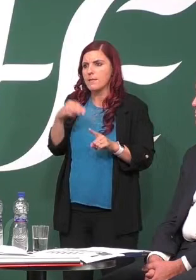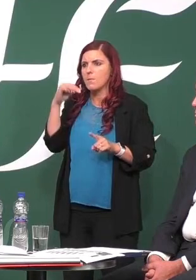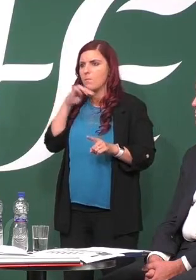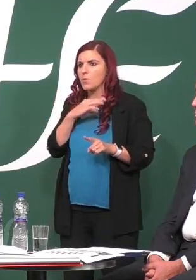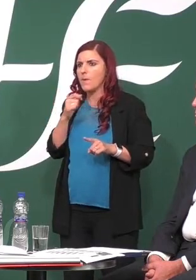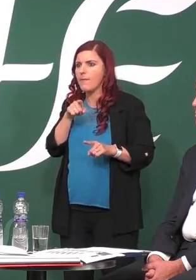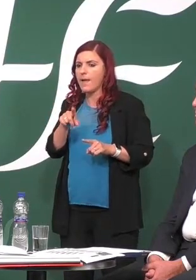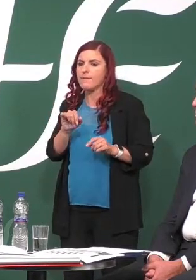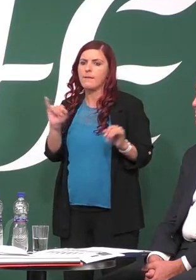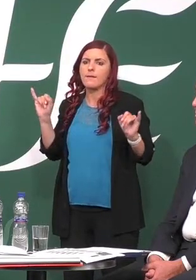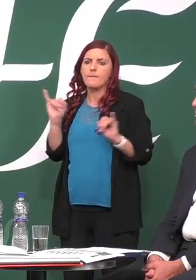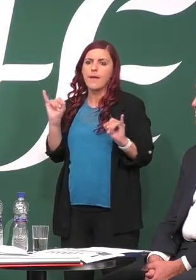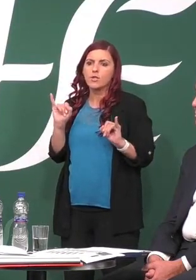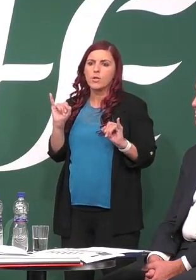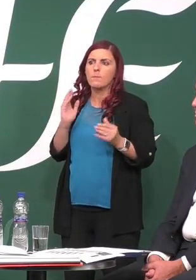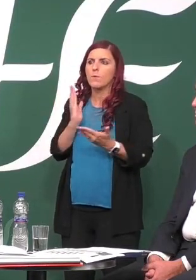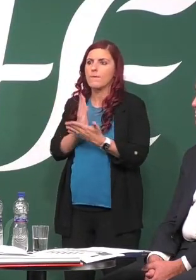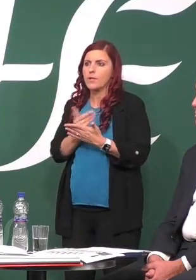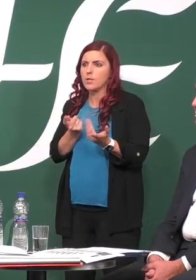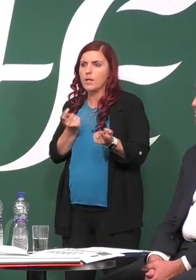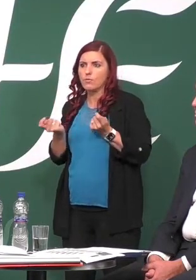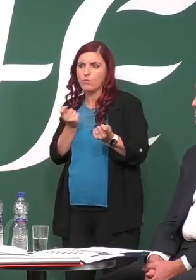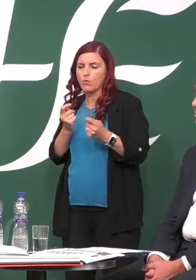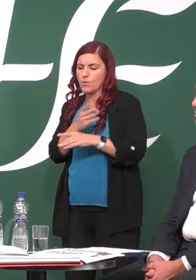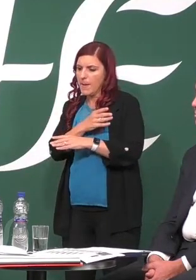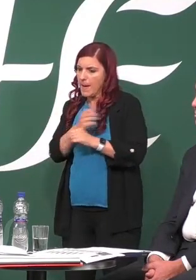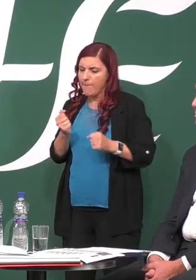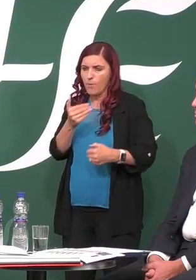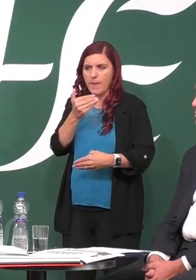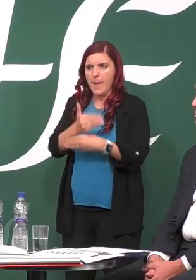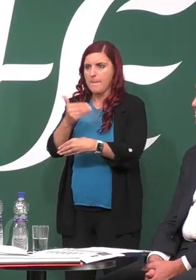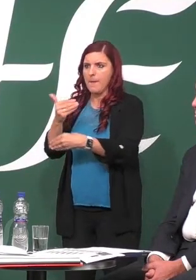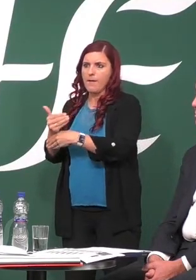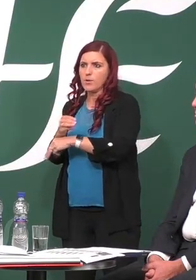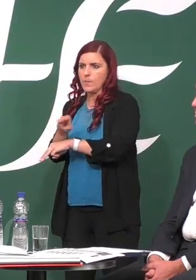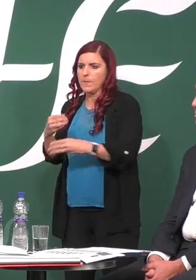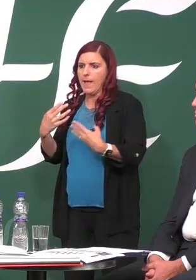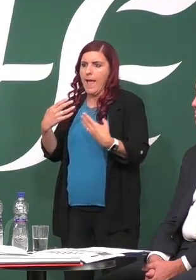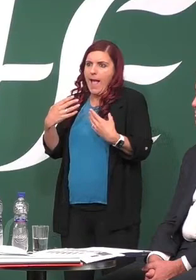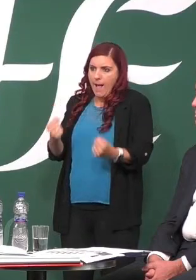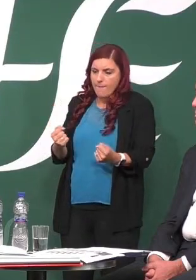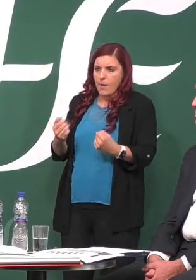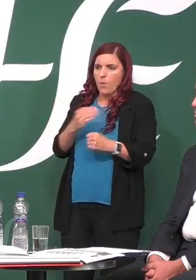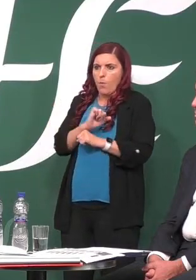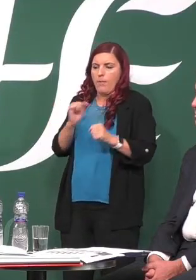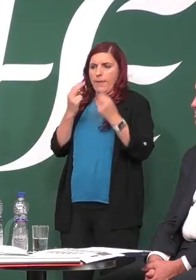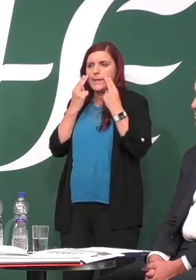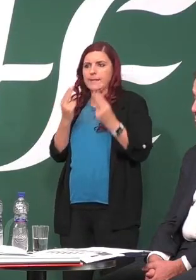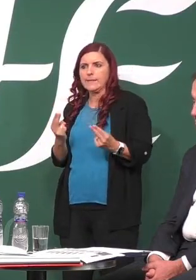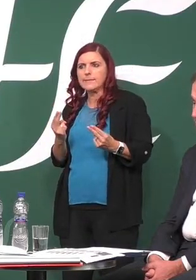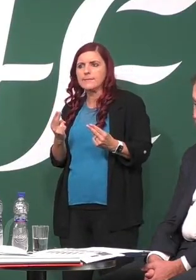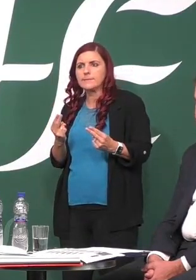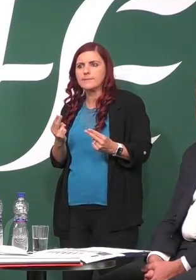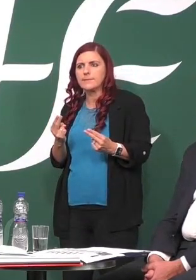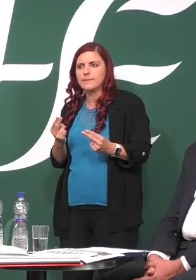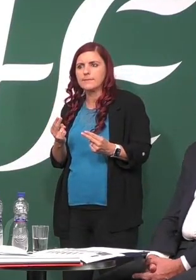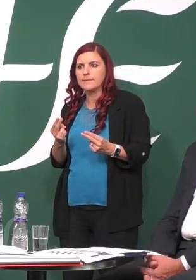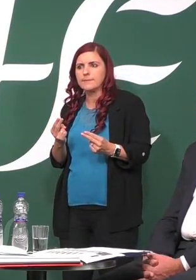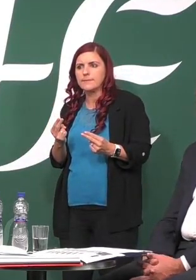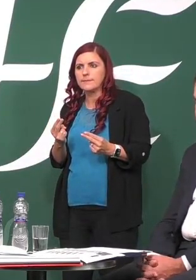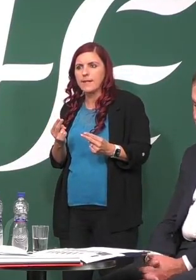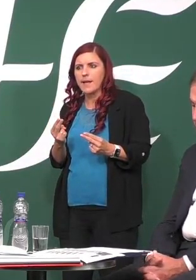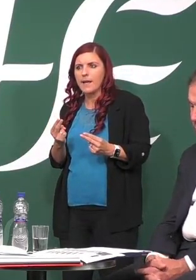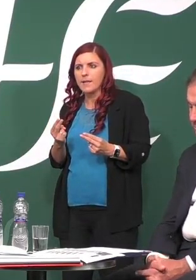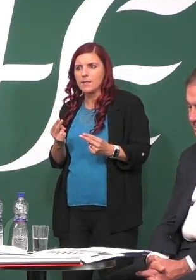and control should never be a barrier to people having what they need. The whole purpose of infection prevention and control is to